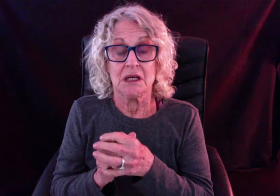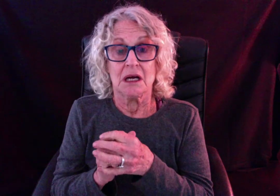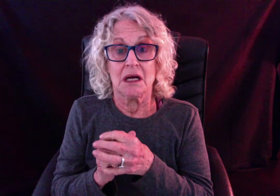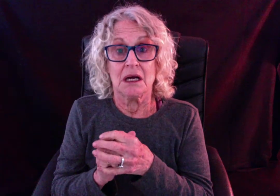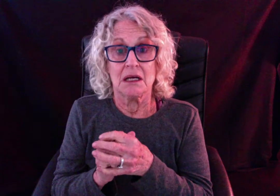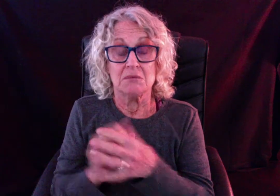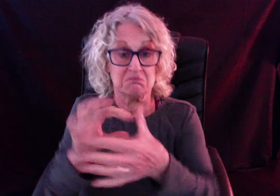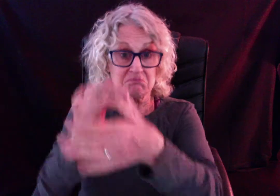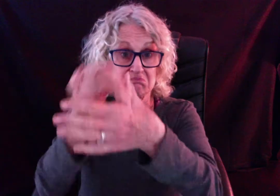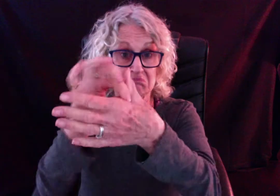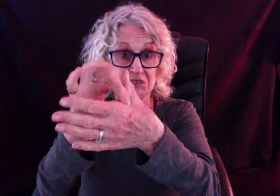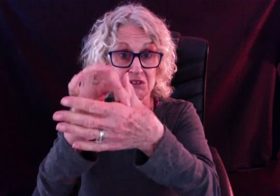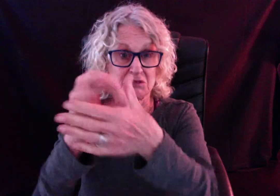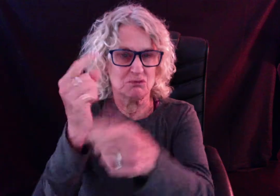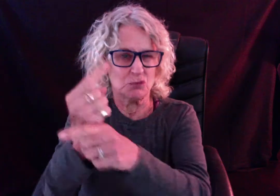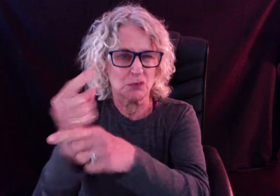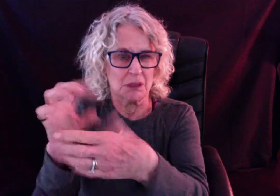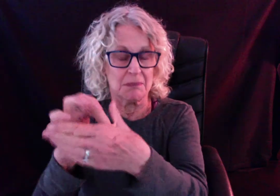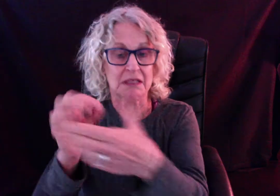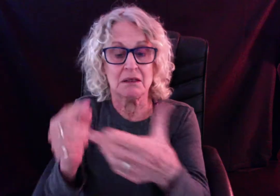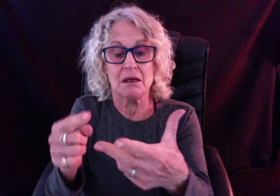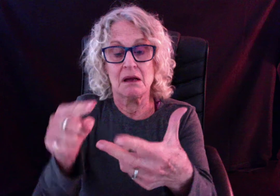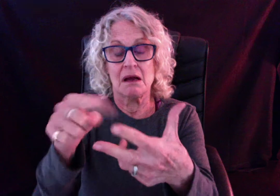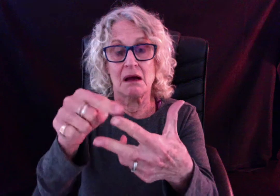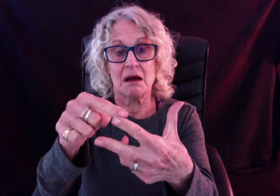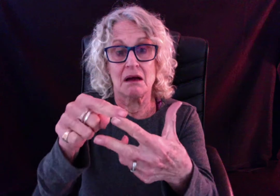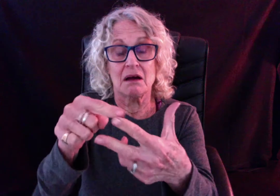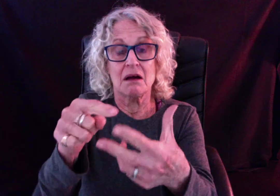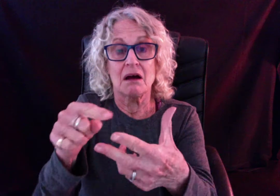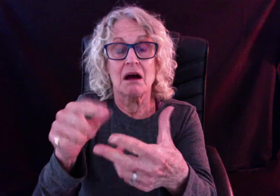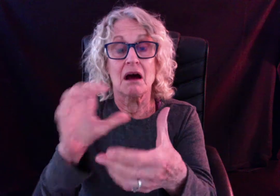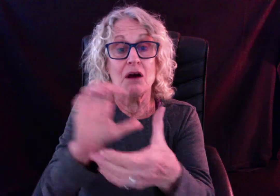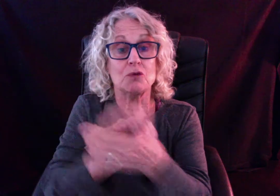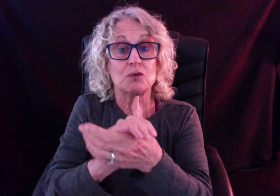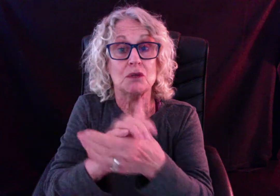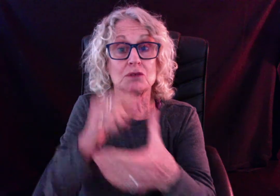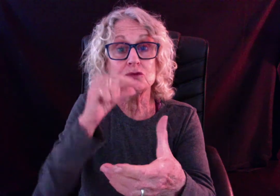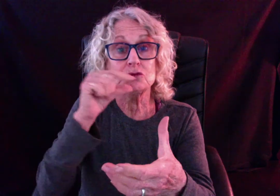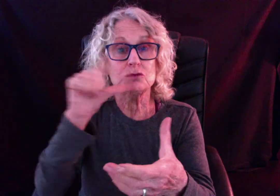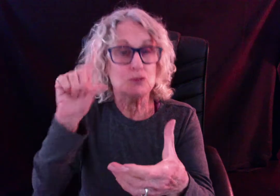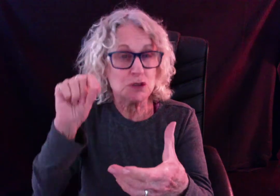meat, regular meat, or you can use ground chicken, or you can use turkey. I chose the turkey.